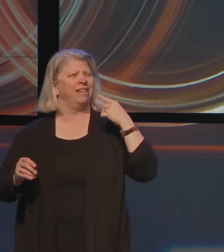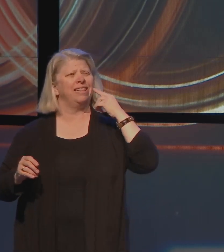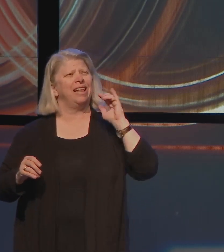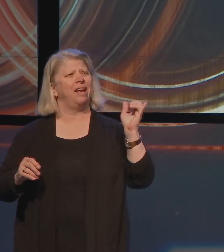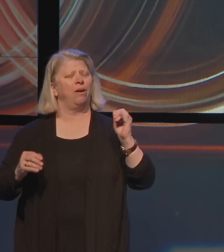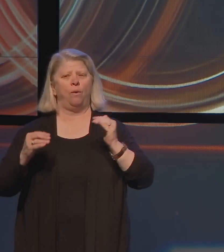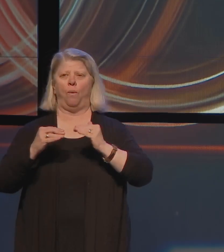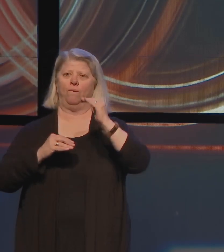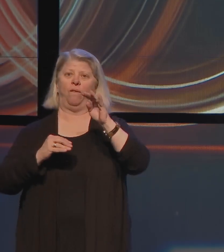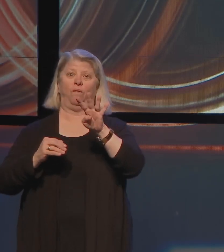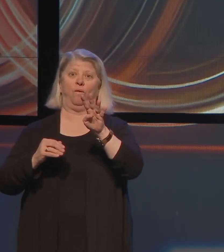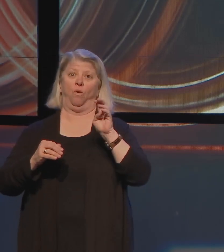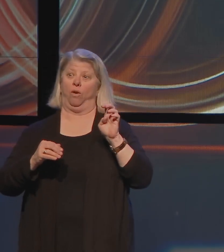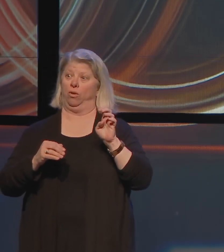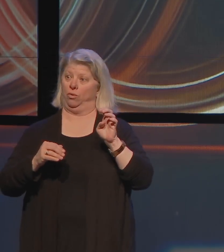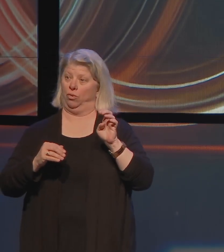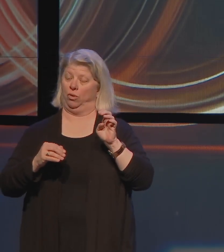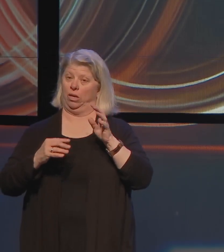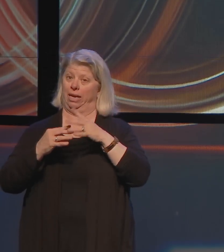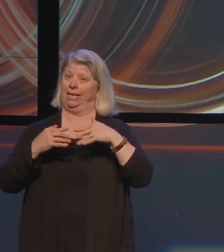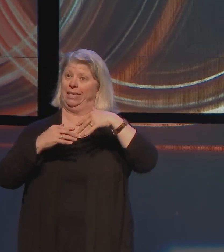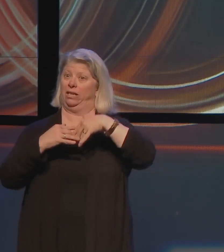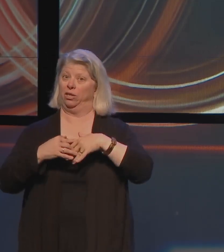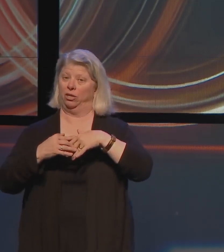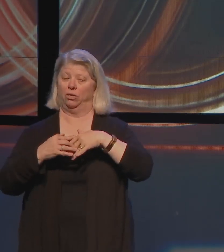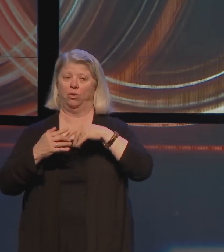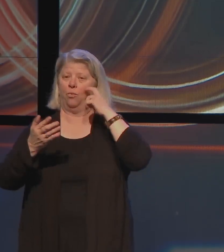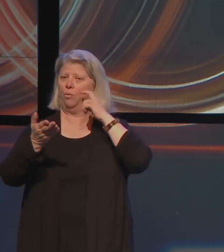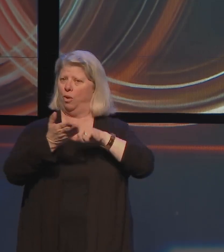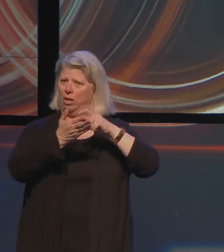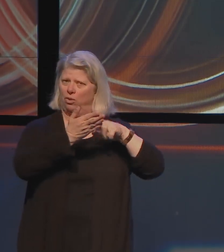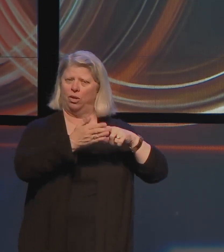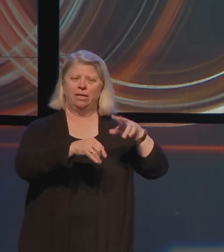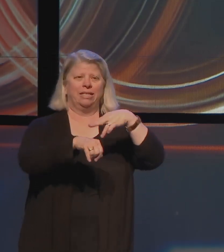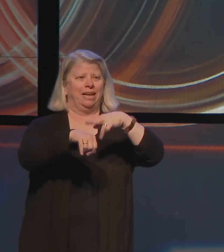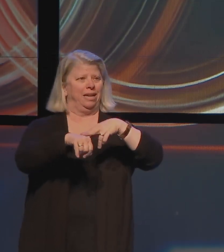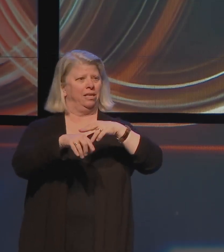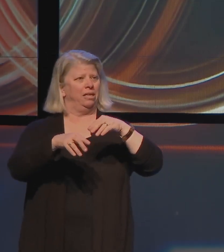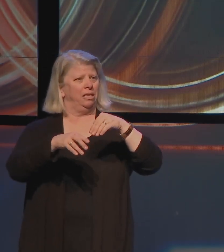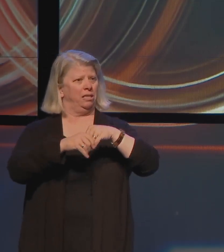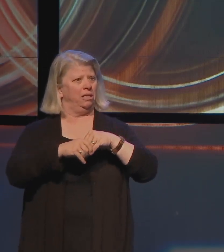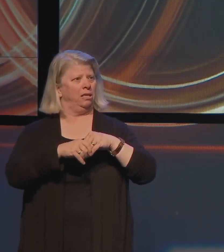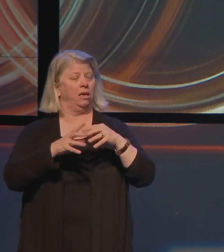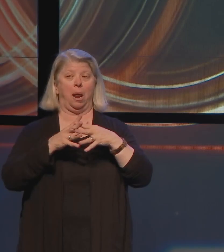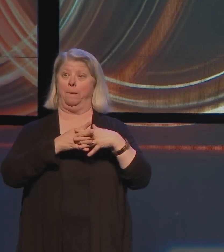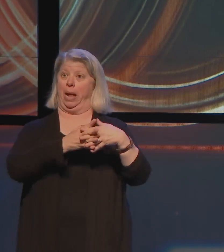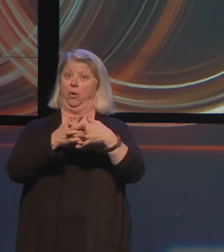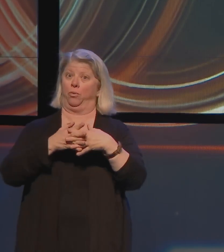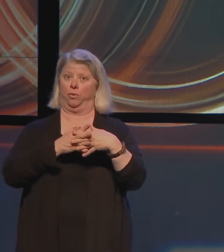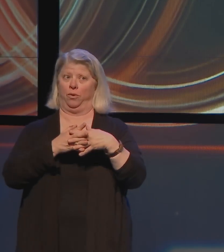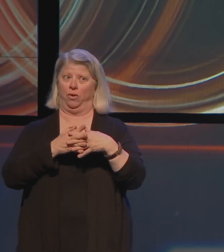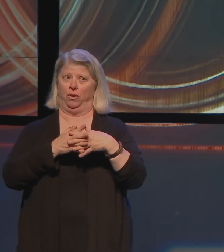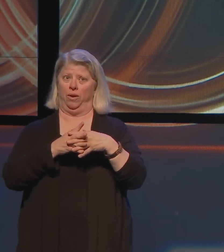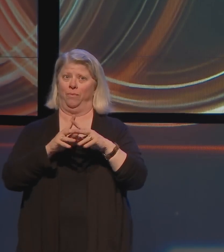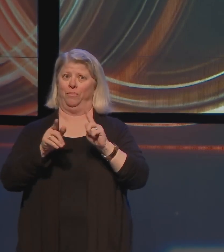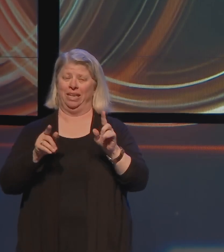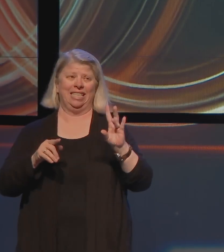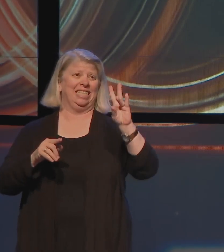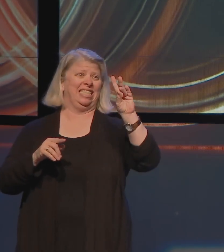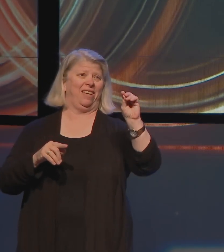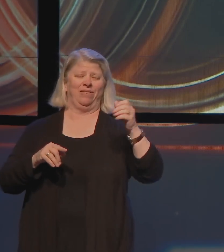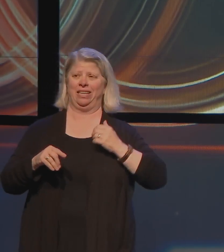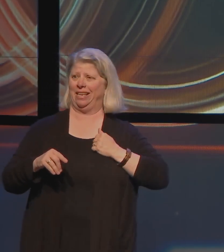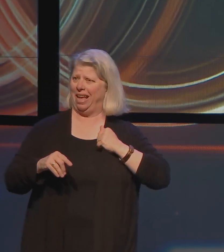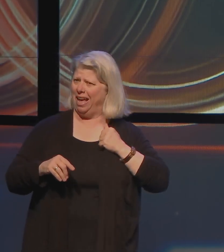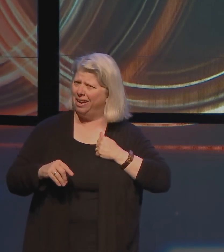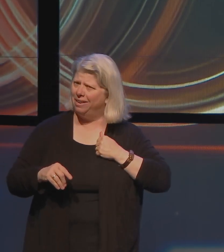like over 400 indigenous recognized nations in America. I think there's 70 in Canada.